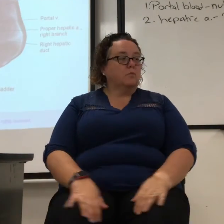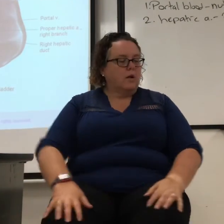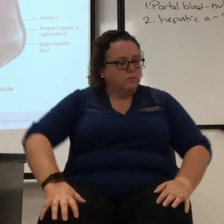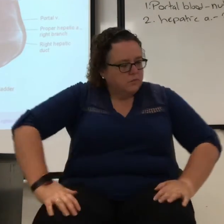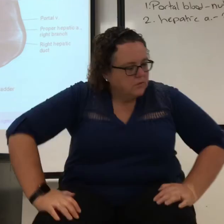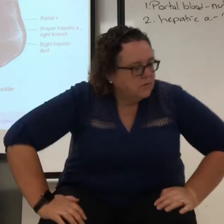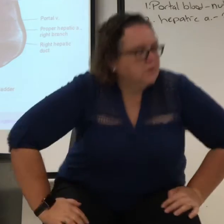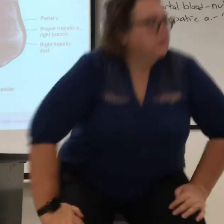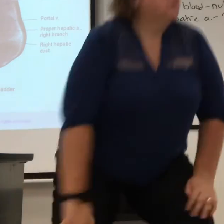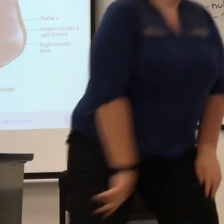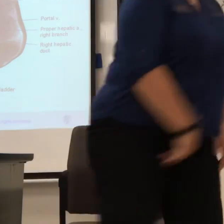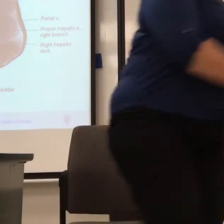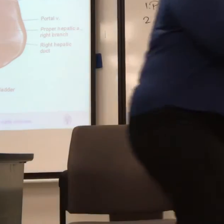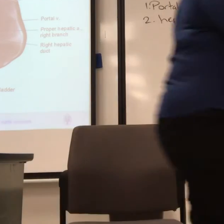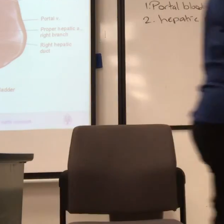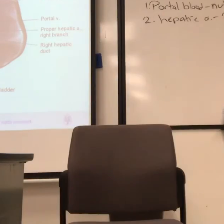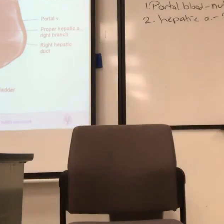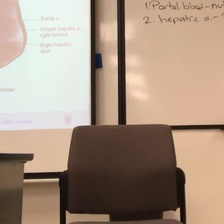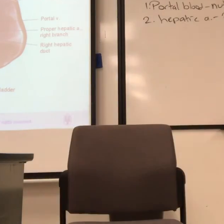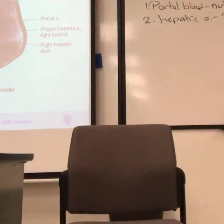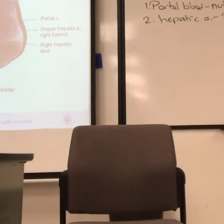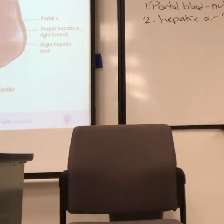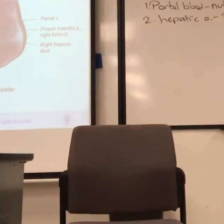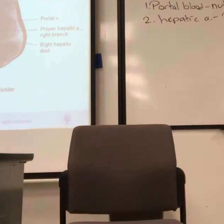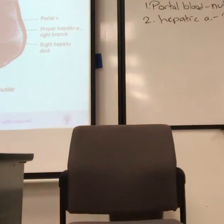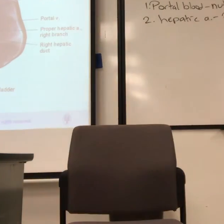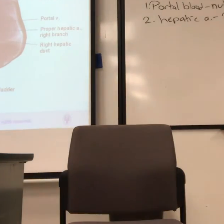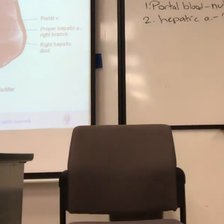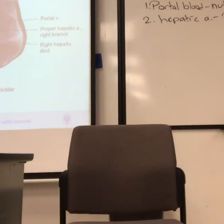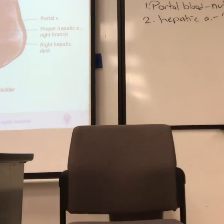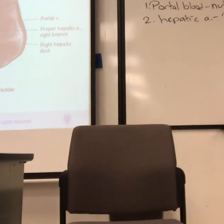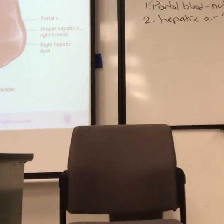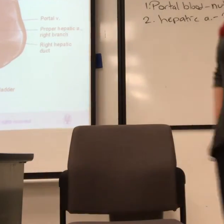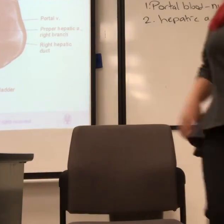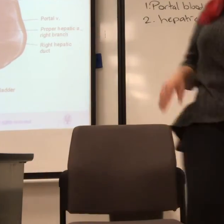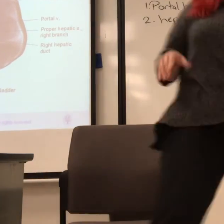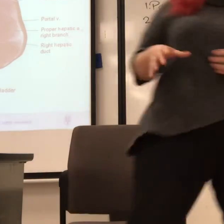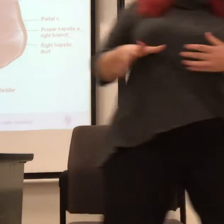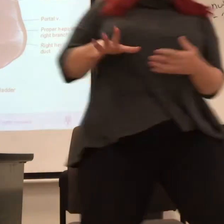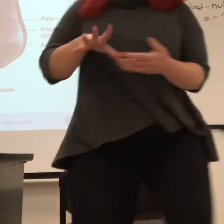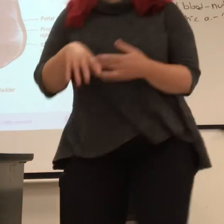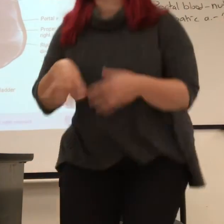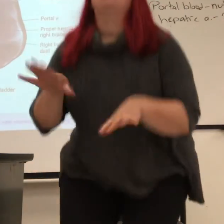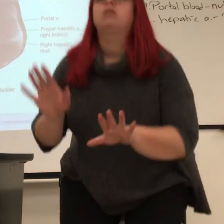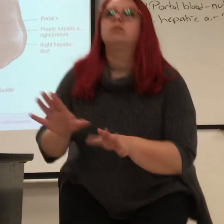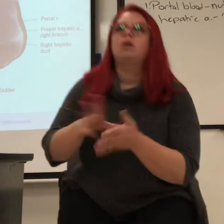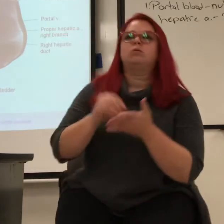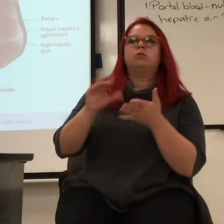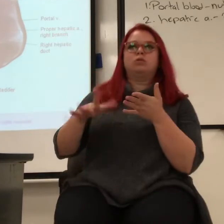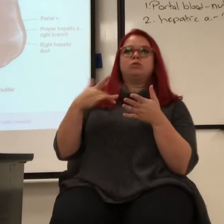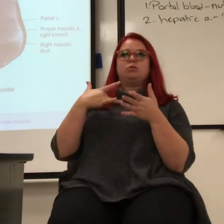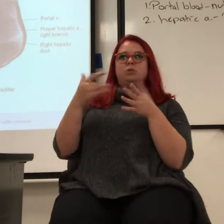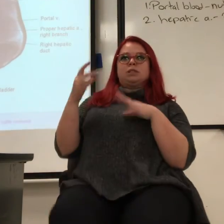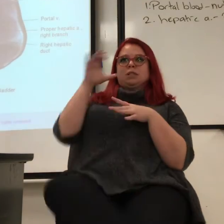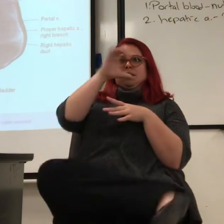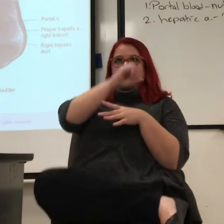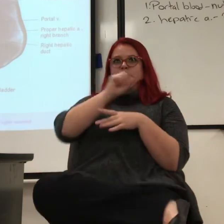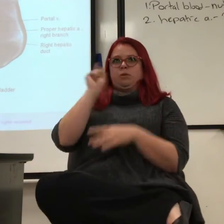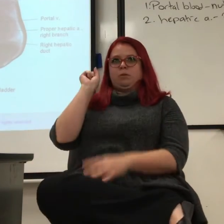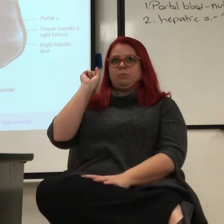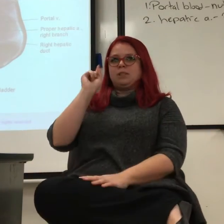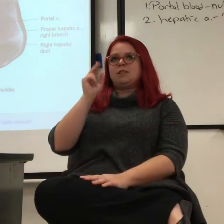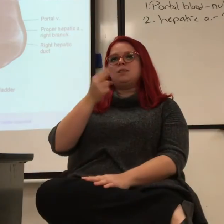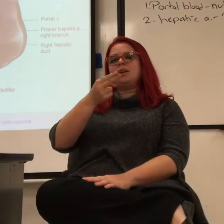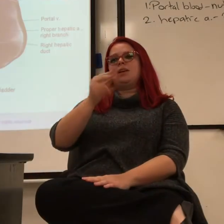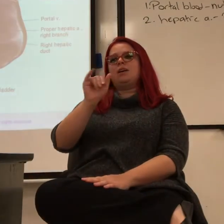Oh, you know what? I should add one thing. Students always miss this. That one vessel right there is the hepatic vein, and